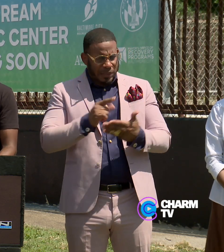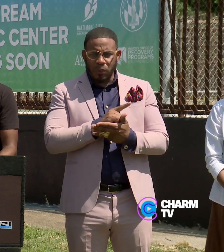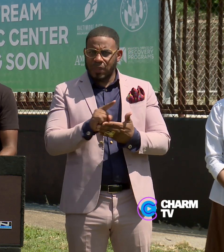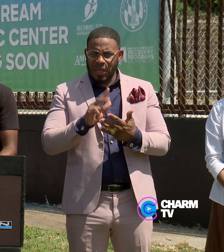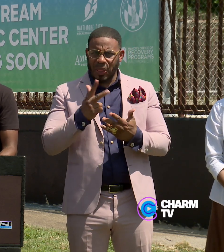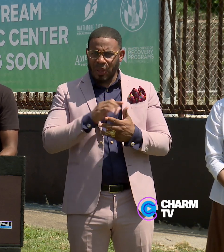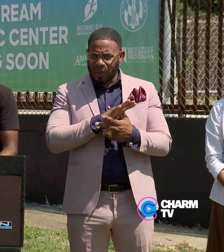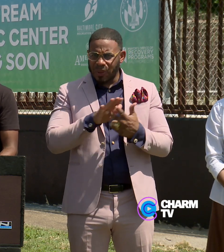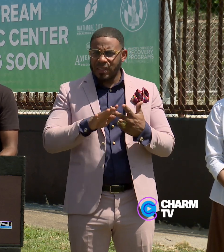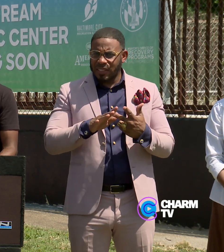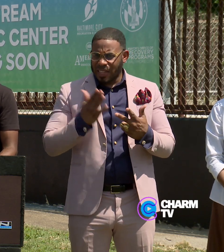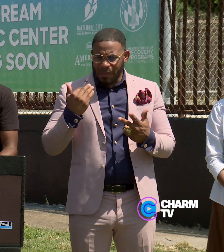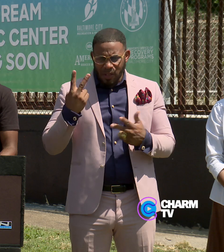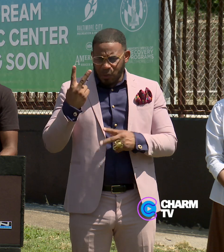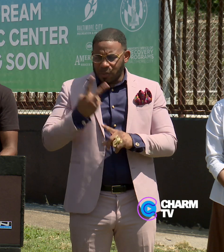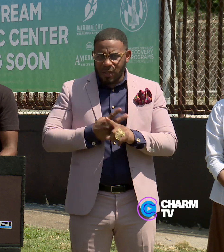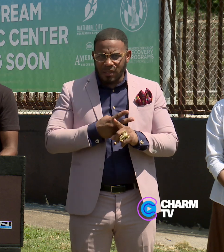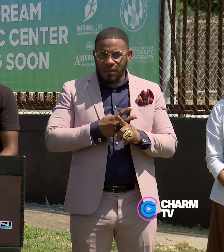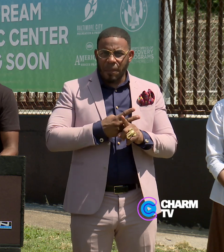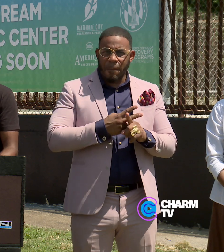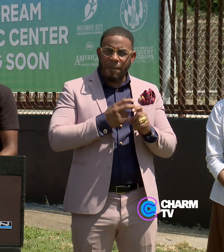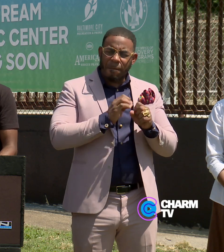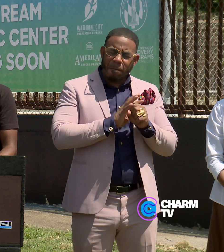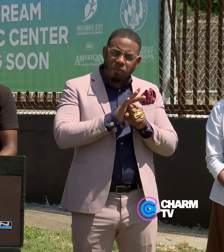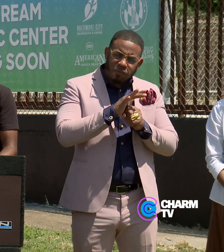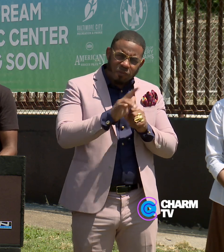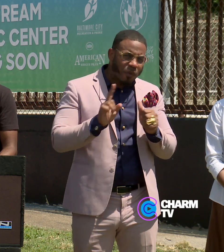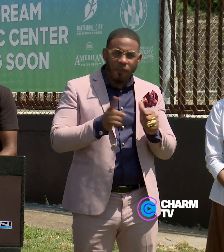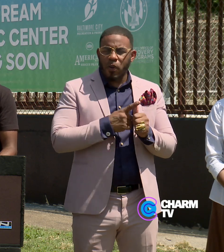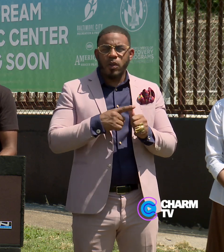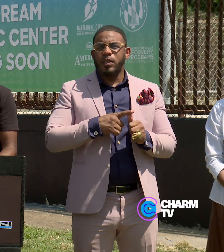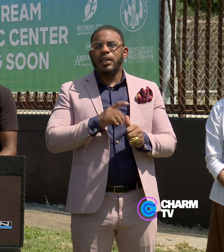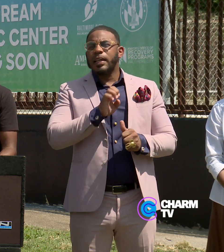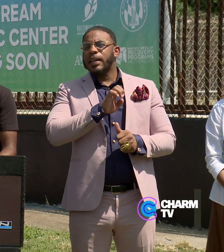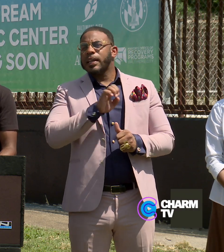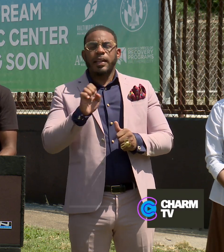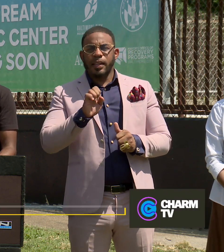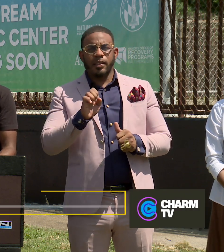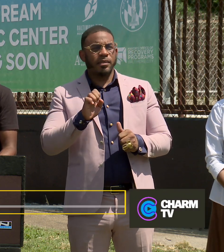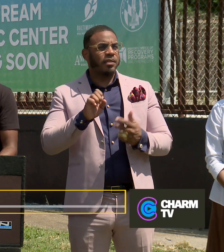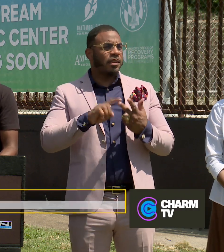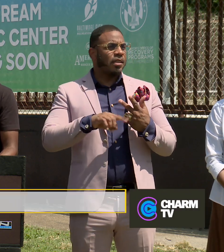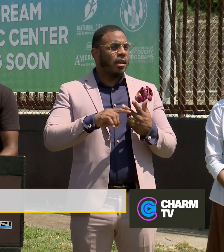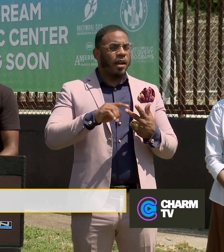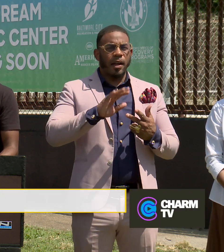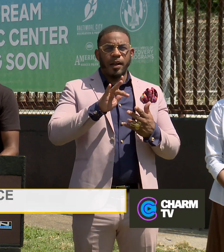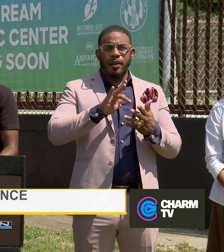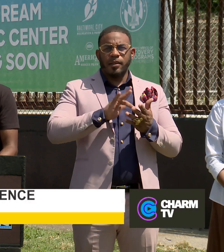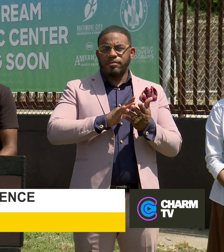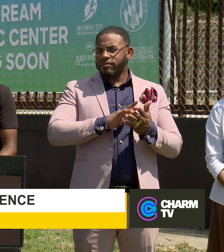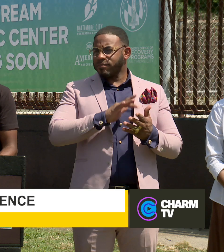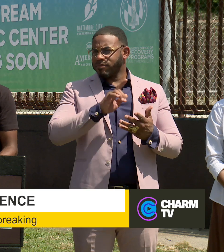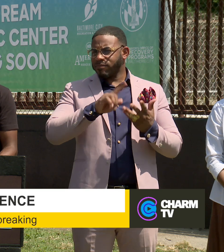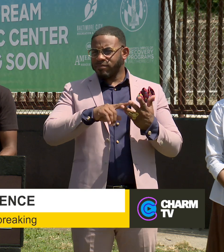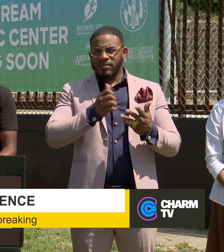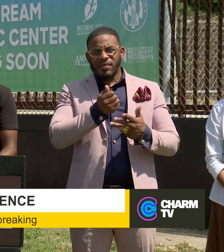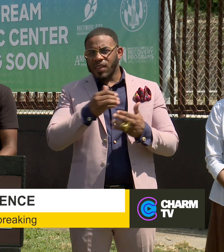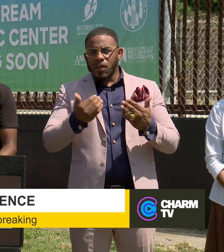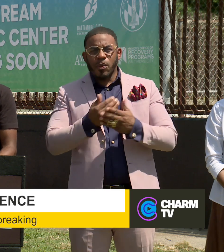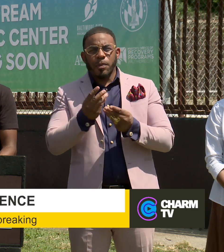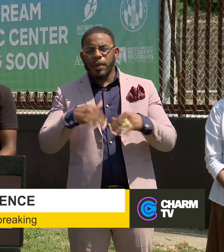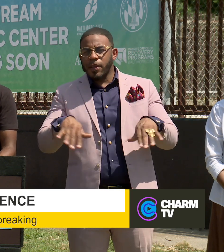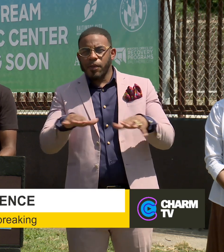week. In just the past 2 months, we've opened the city's first esports rec center at Medfield, installed several new